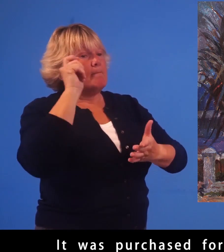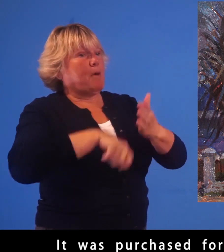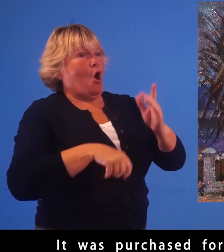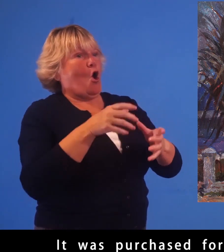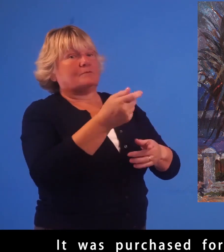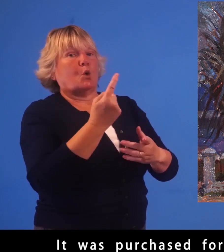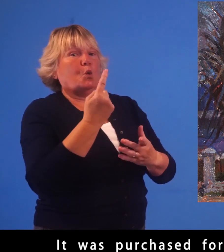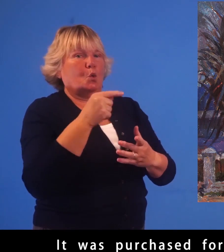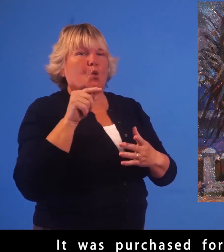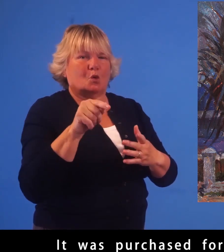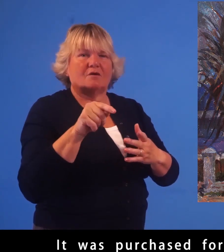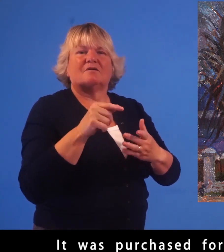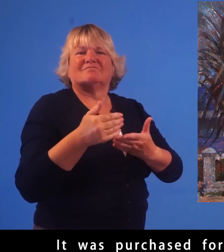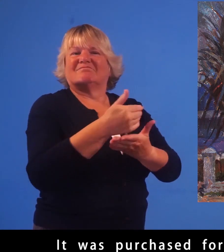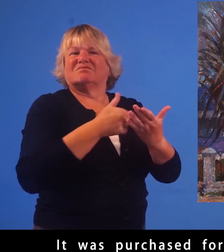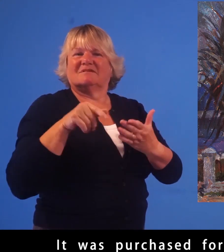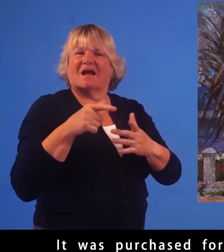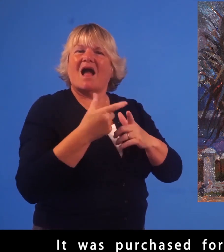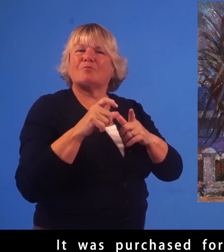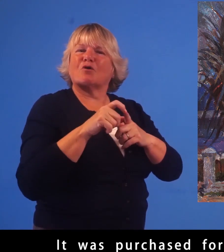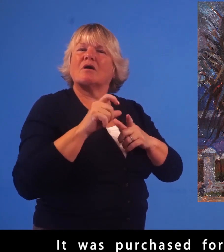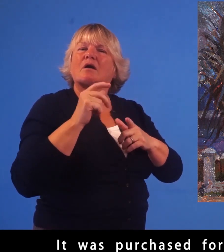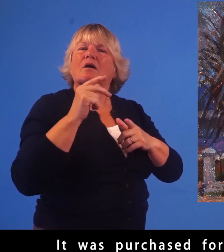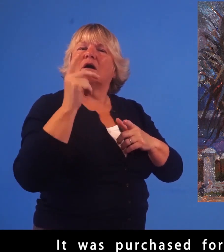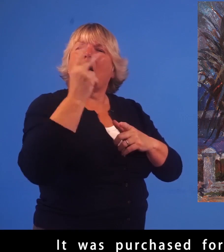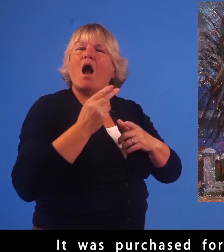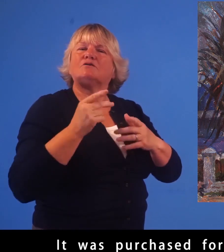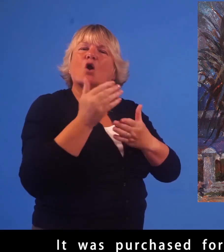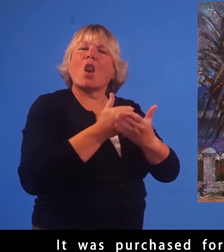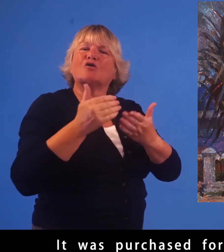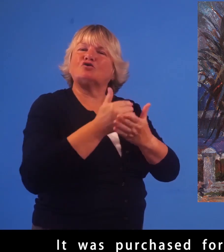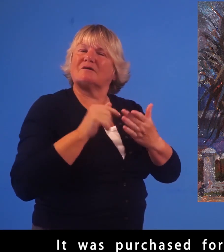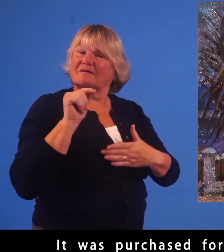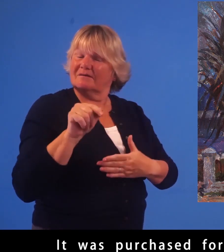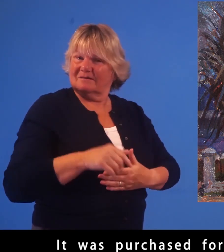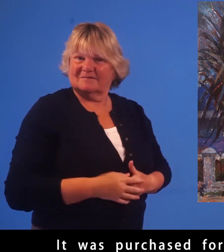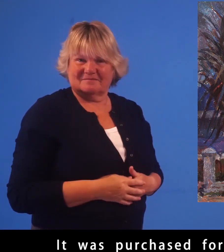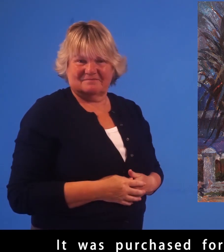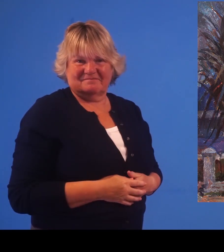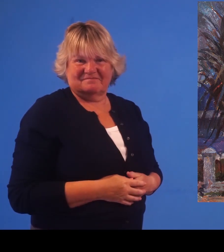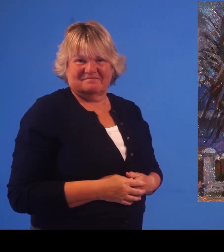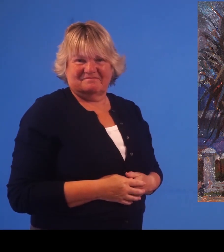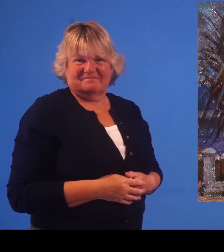It was purchased for the City of Edinburgh's art collection shortly afterwards.